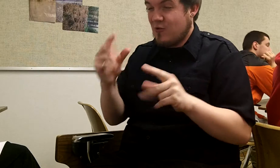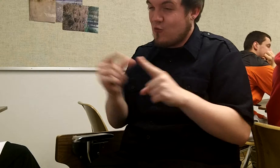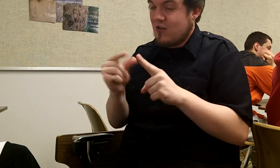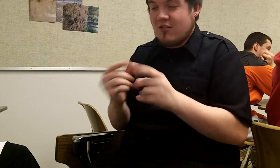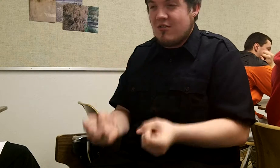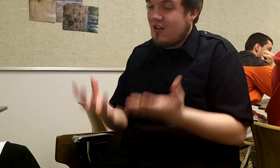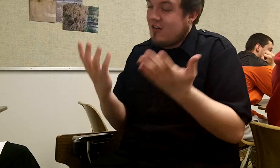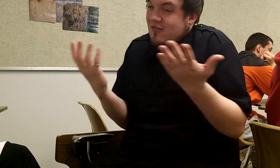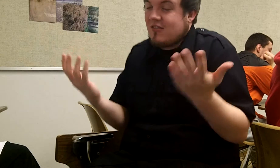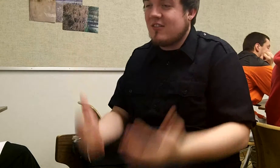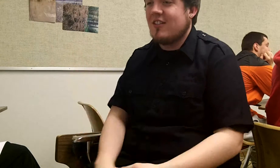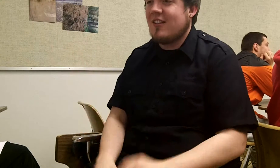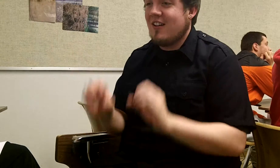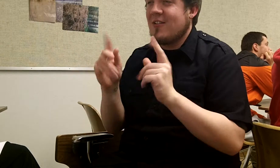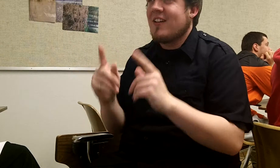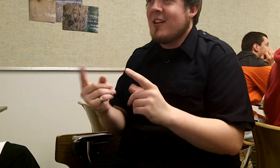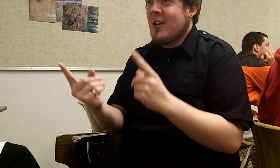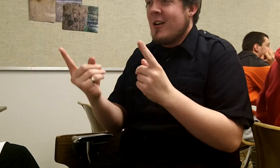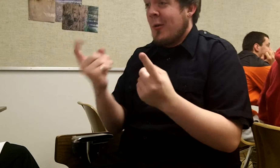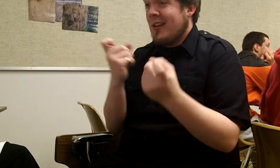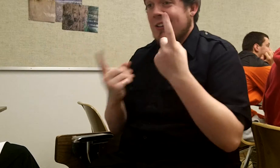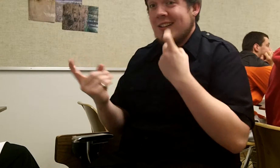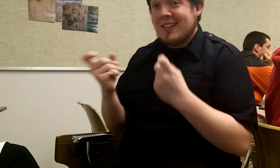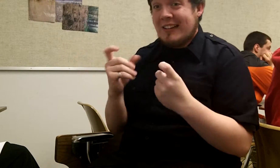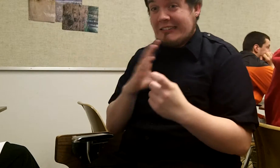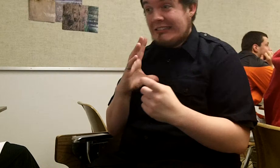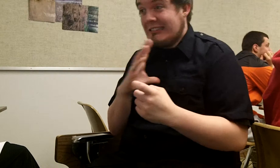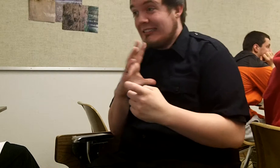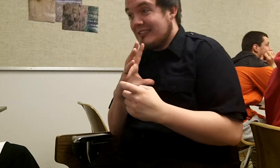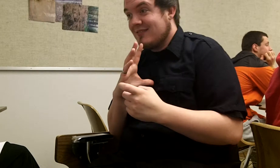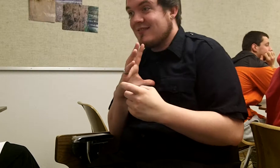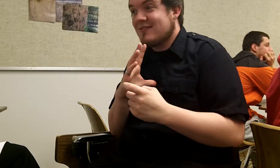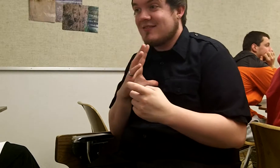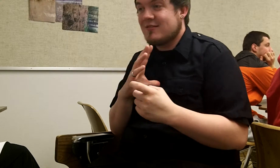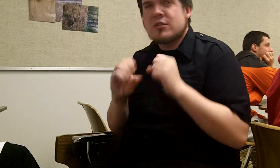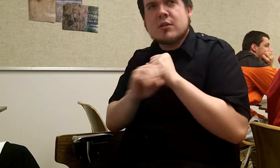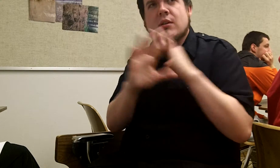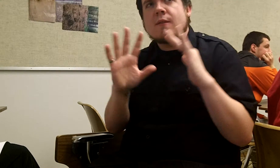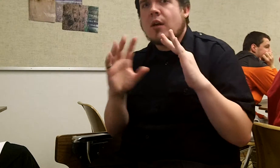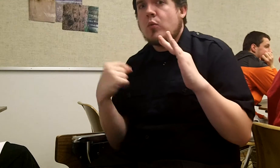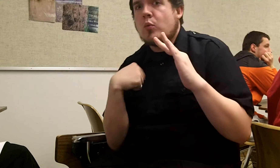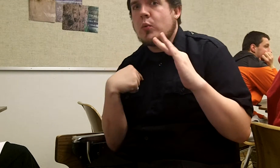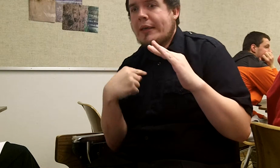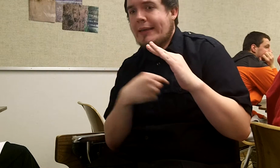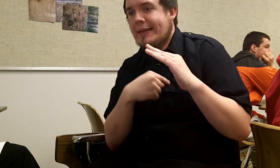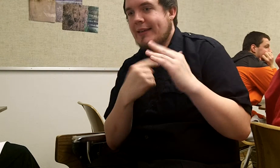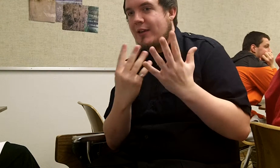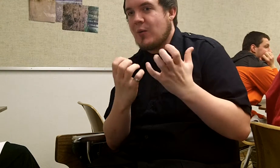Okay. Questions? You guys good? Yeah. Just to clarify, we want the disheveled to be